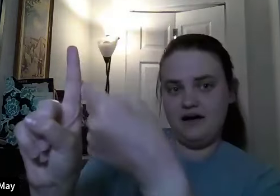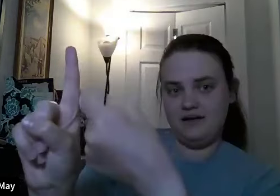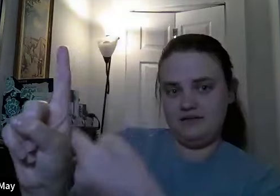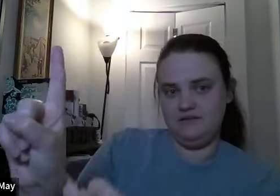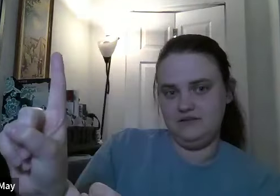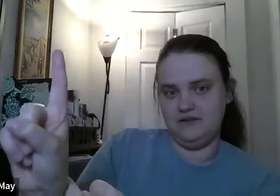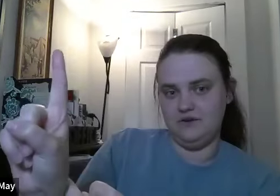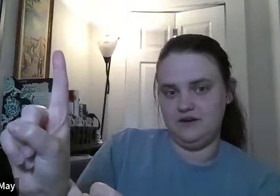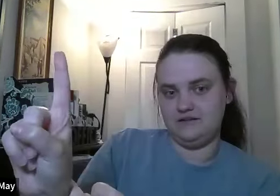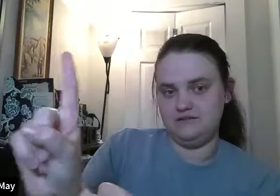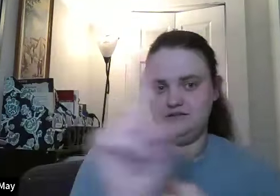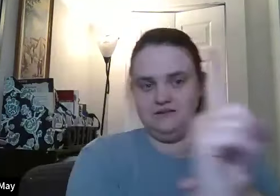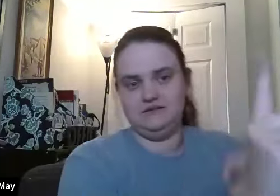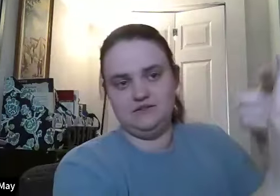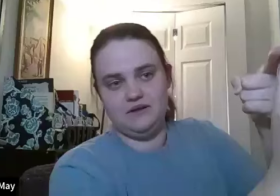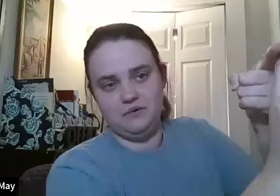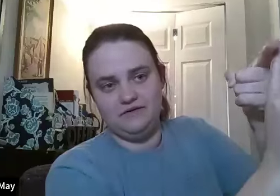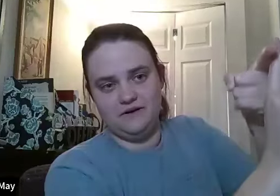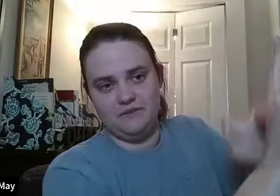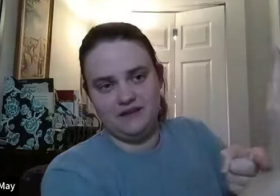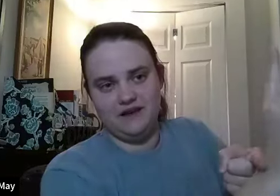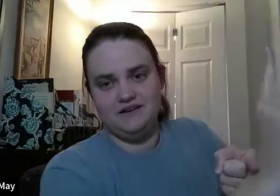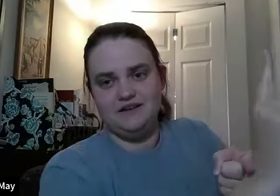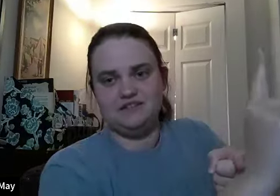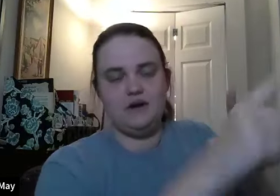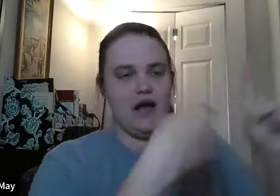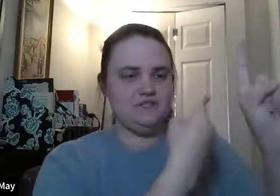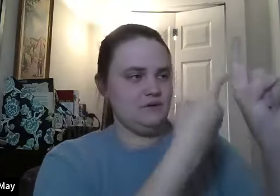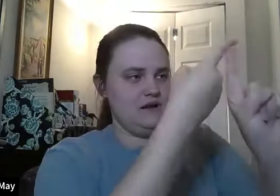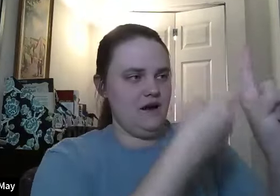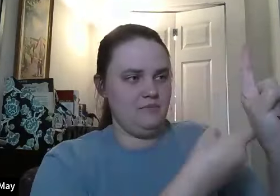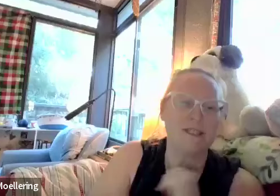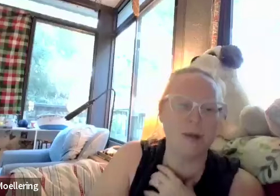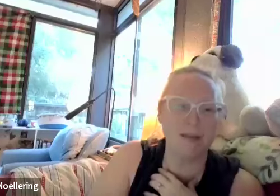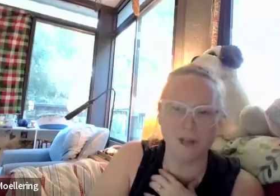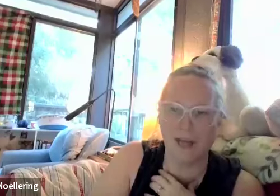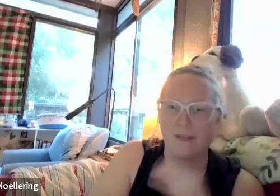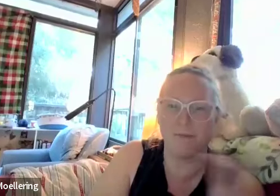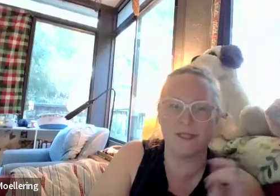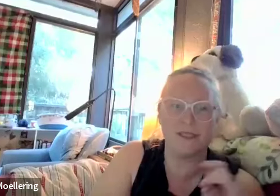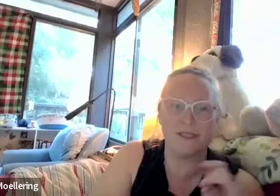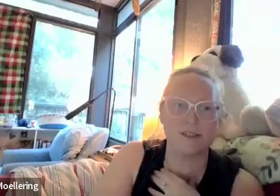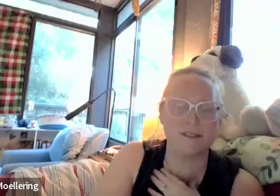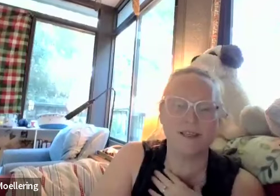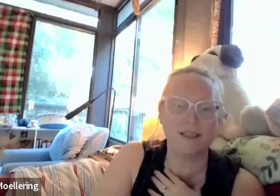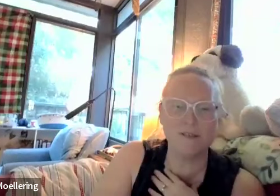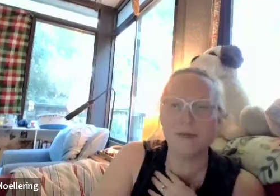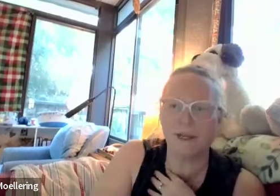back of your hand. So like the pointer finger on the back. Yeah. Sorry. Yeah, I hate this one. This is why I forgot it because it Yeah. just gives me